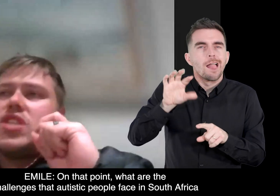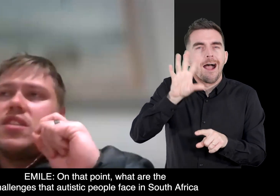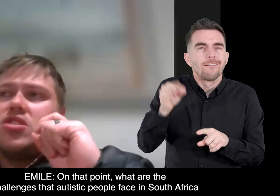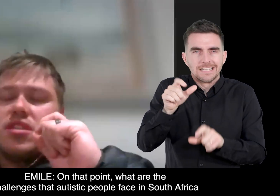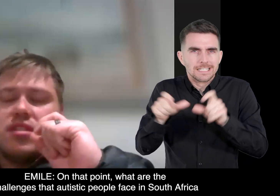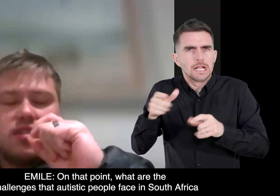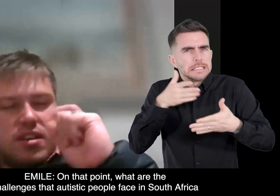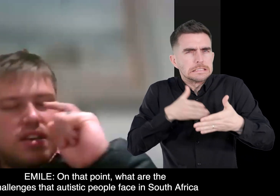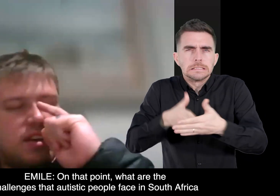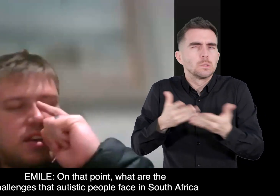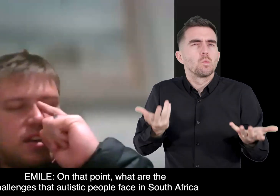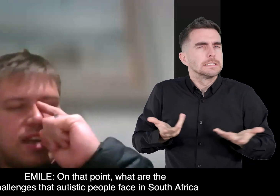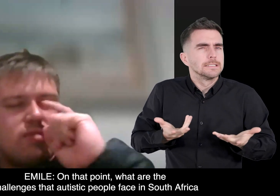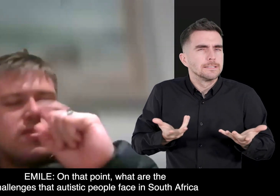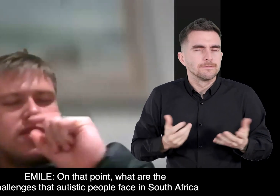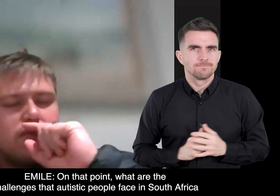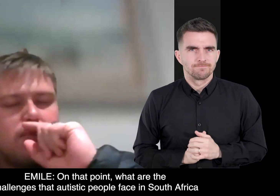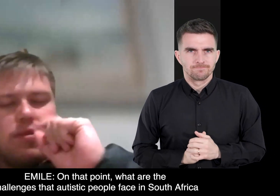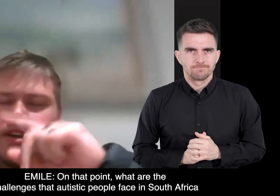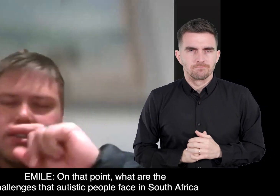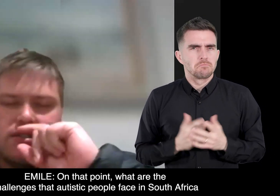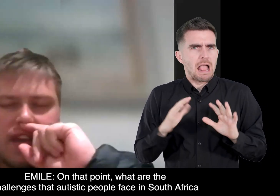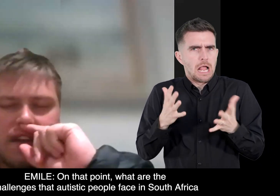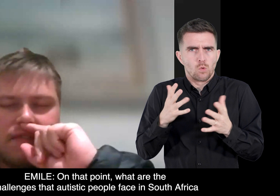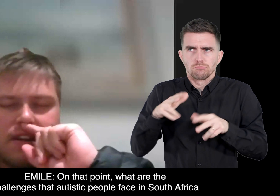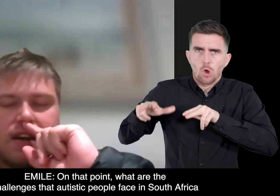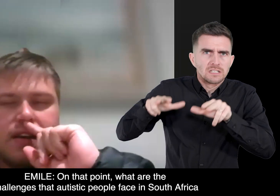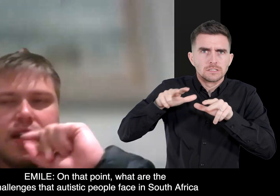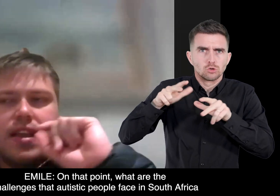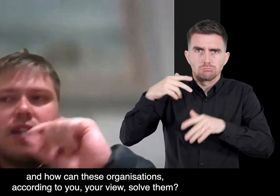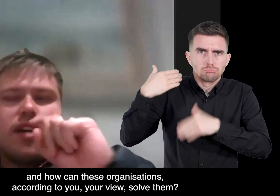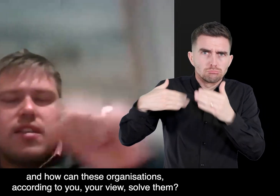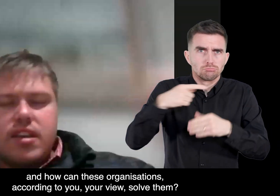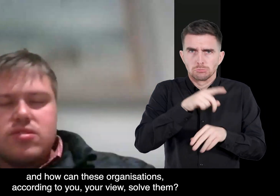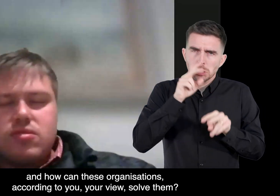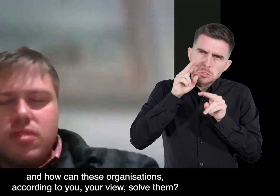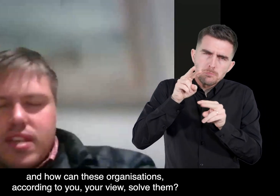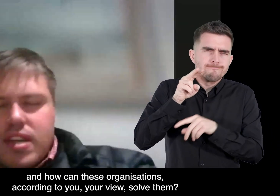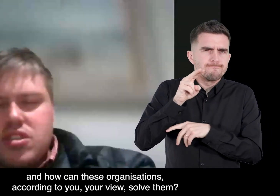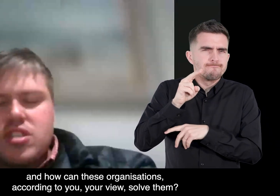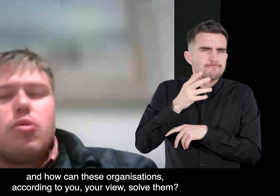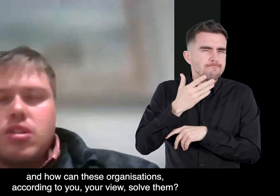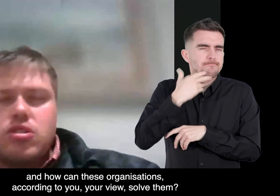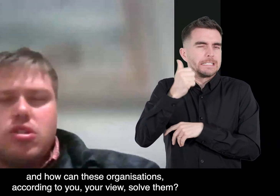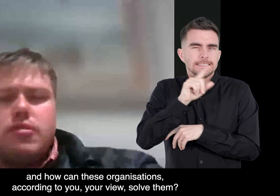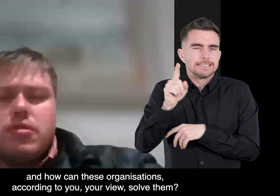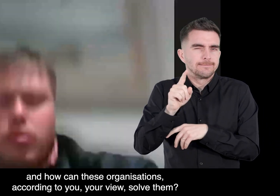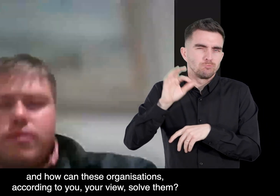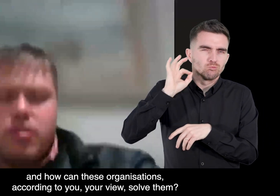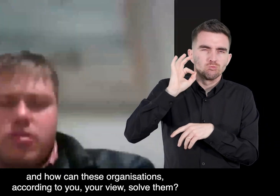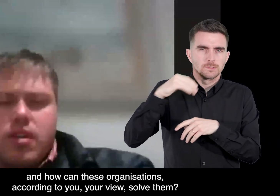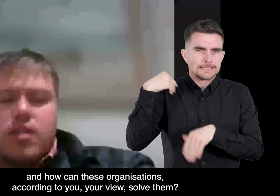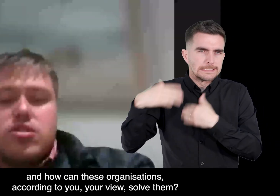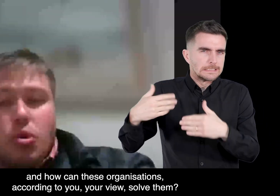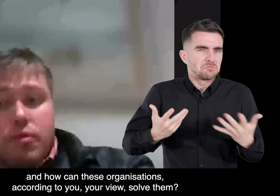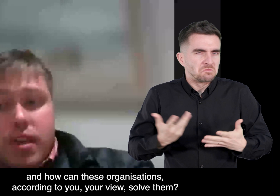the challenges that autistic people face in South Africa, and how can these organizations, according to you, your